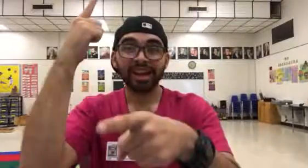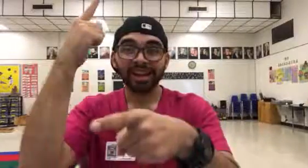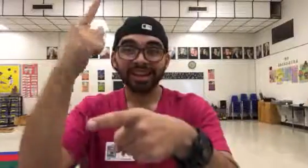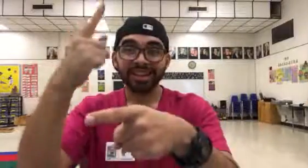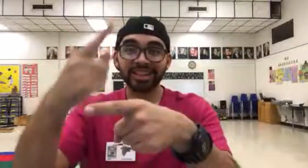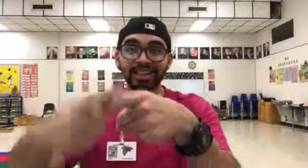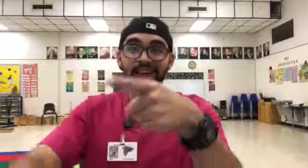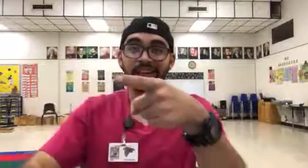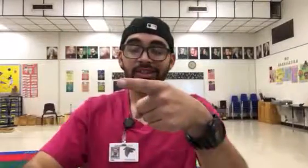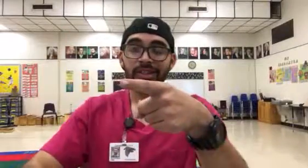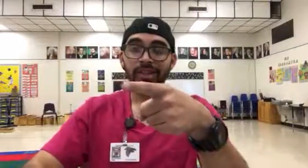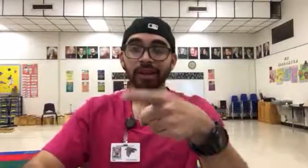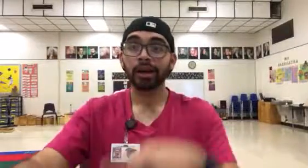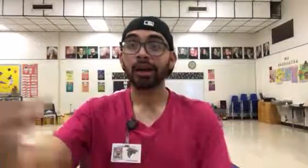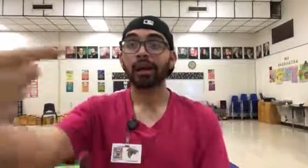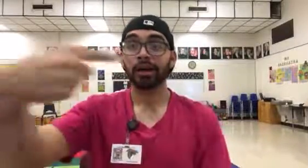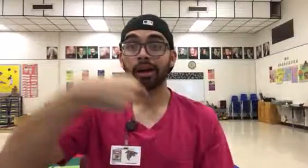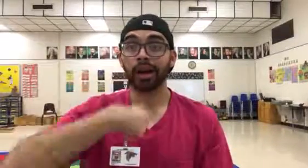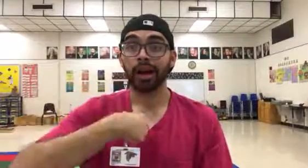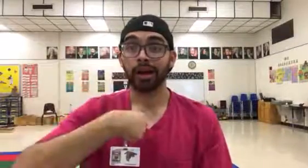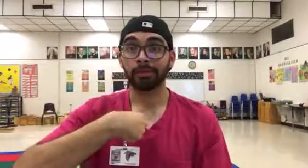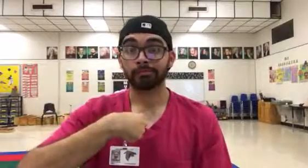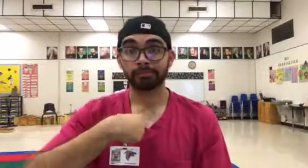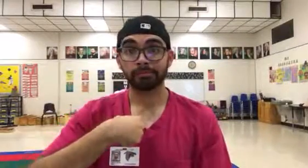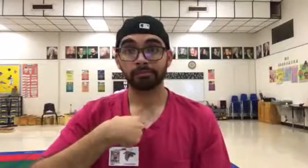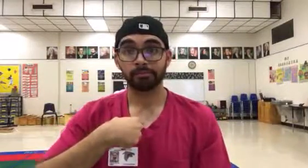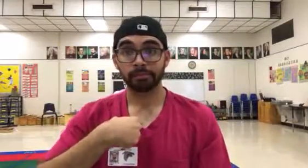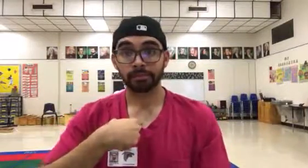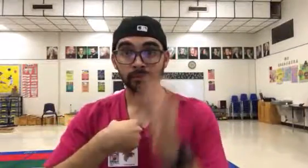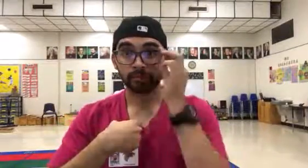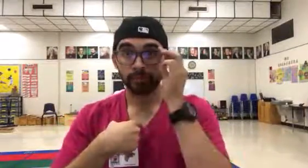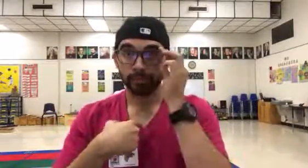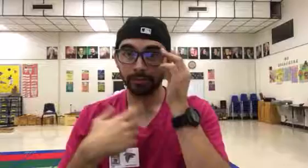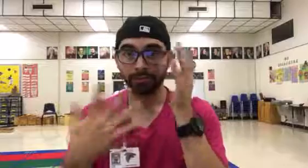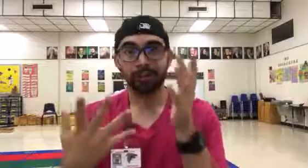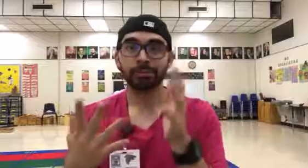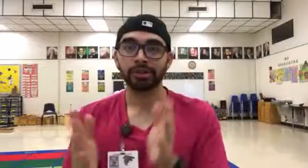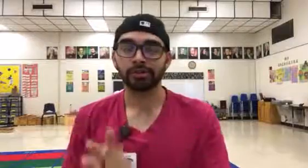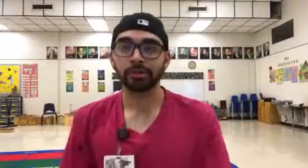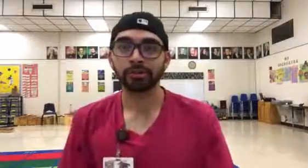can't I. And that's pretty simple.